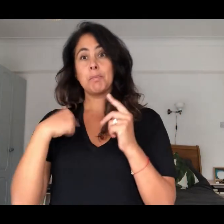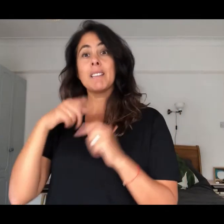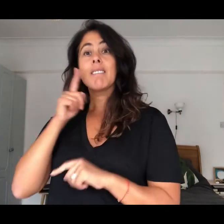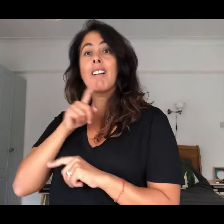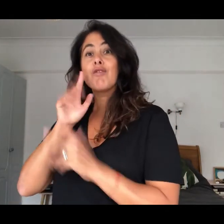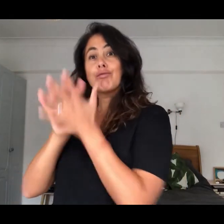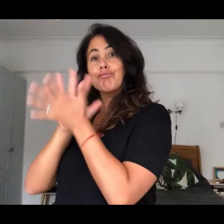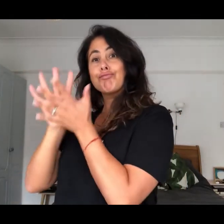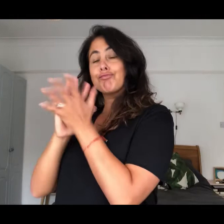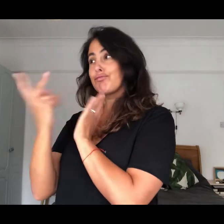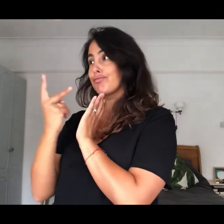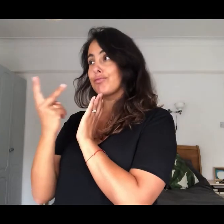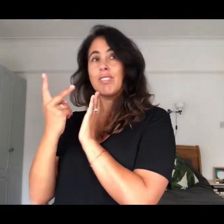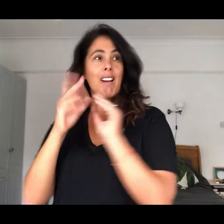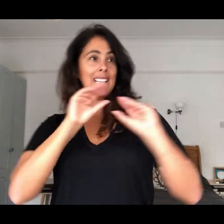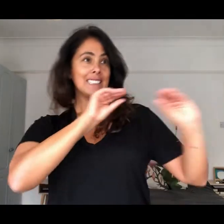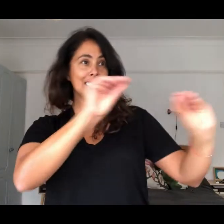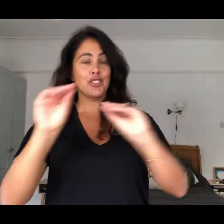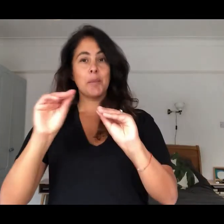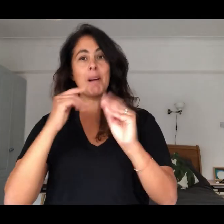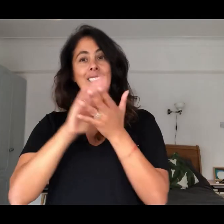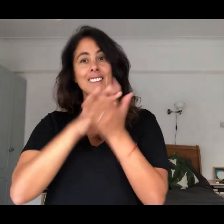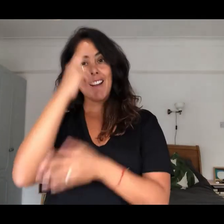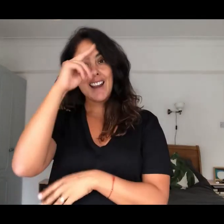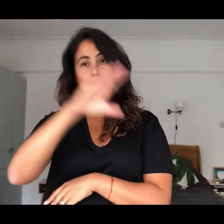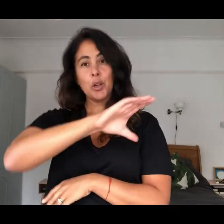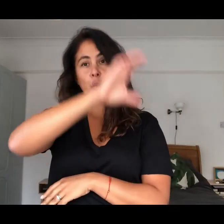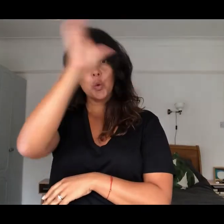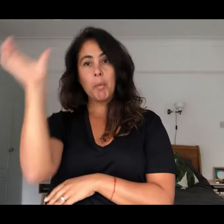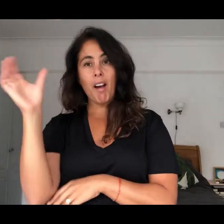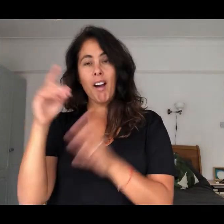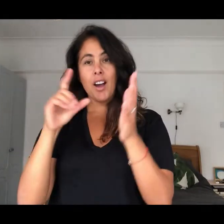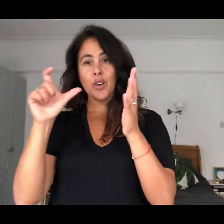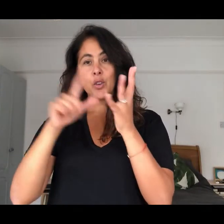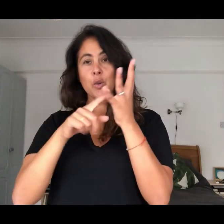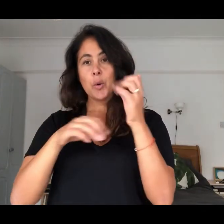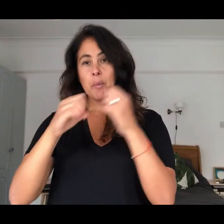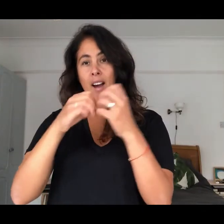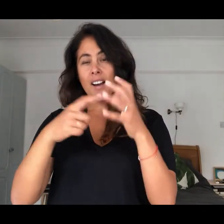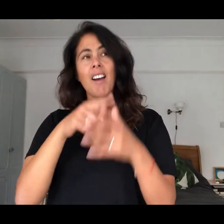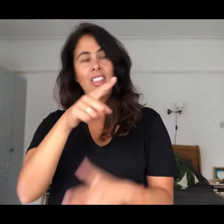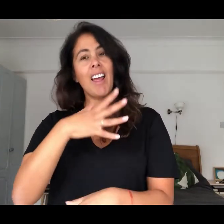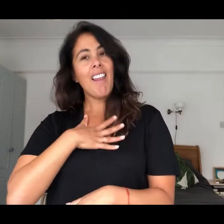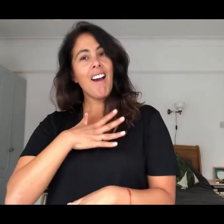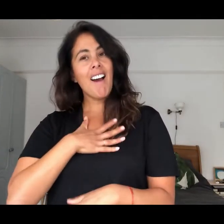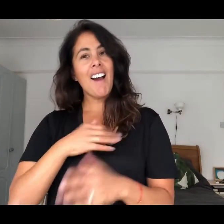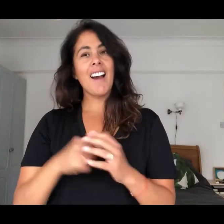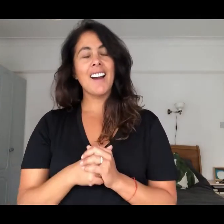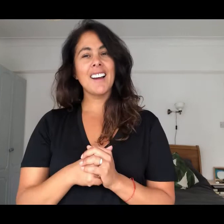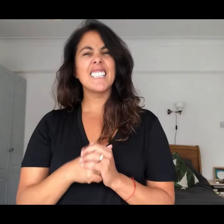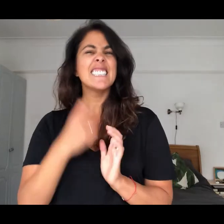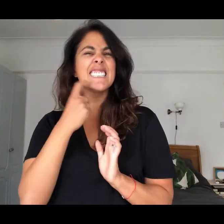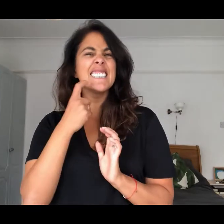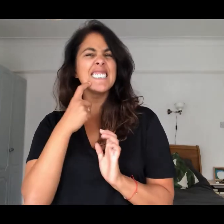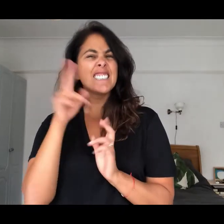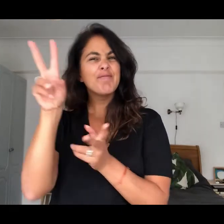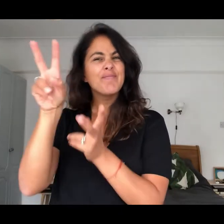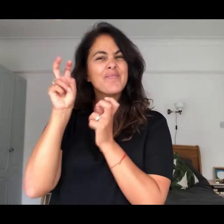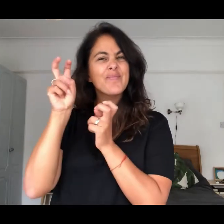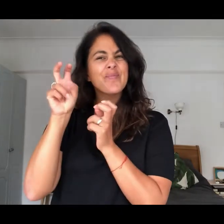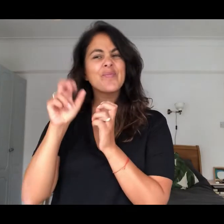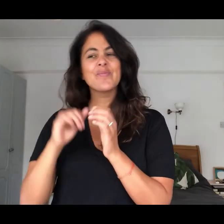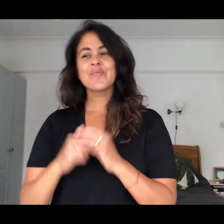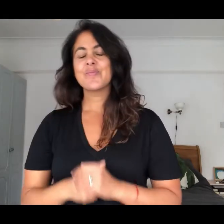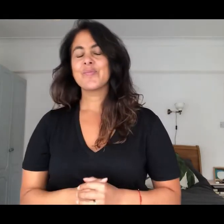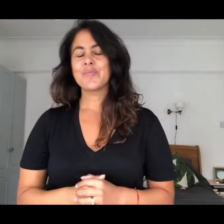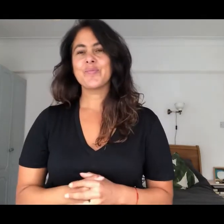I signing. I teach them my signing, Cuba. I do like it. It's easy to do and remember